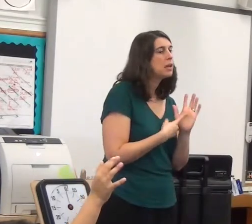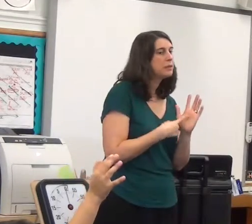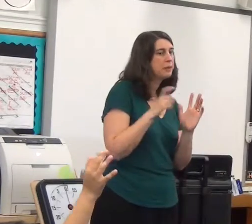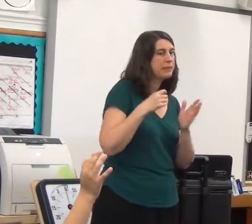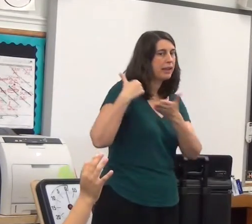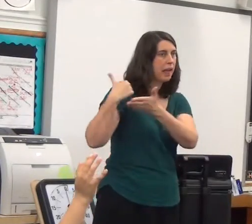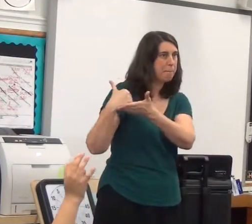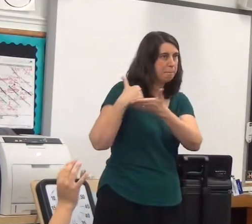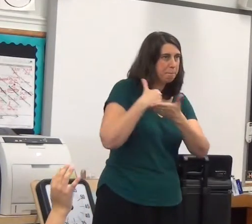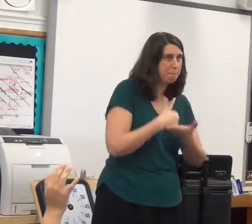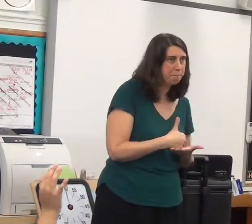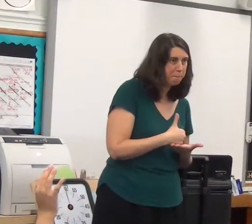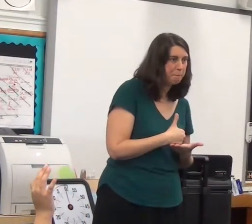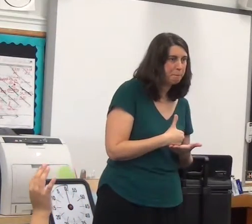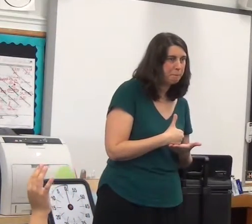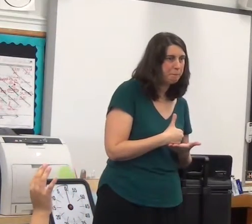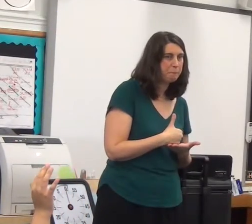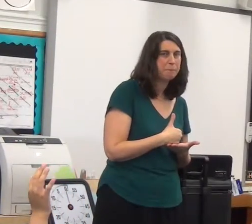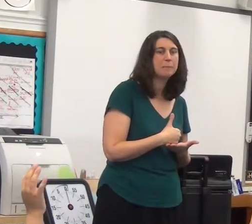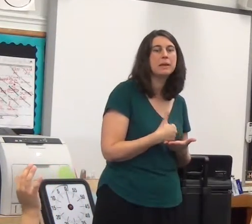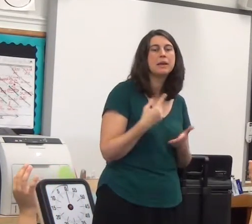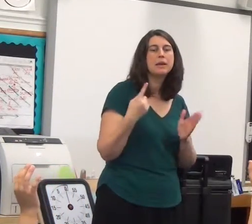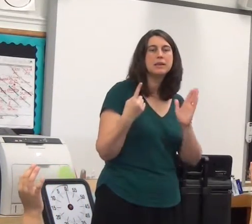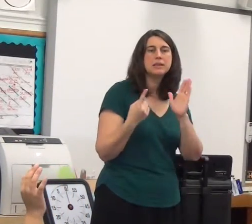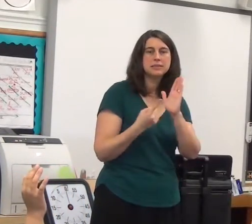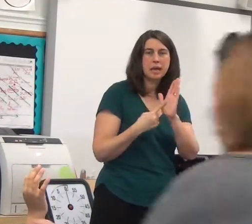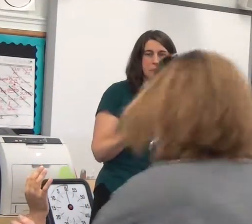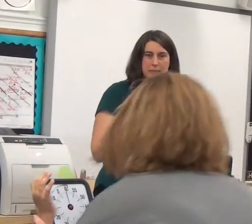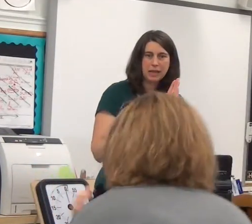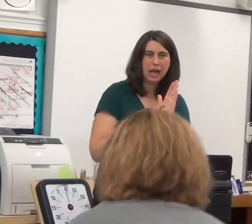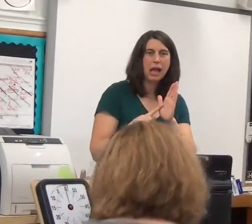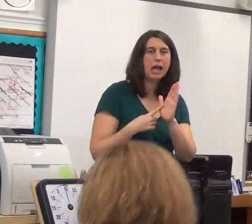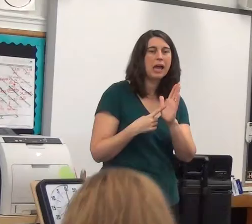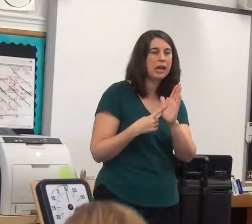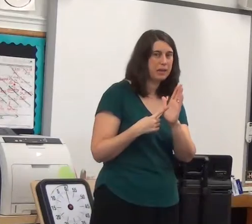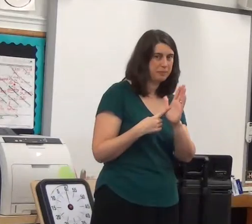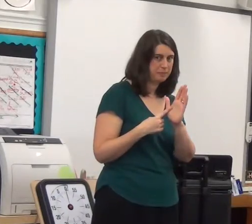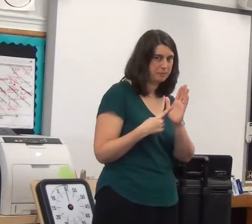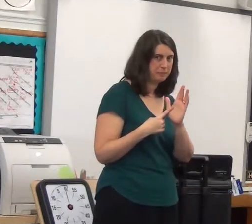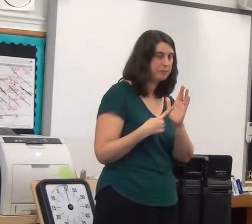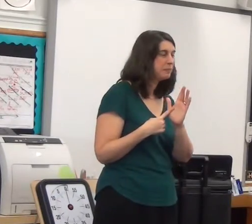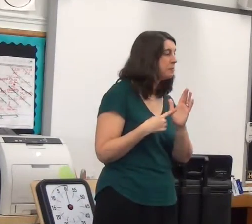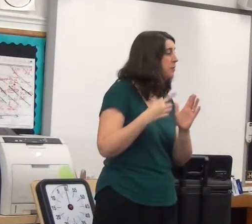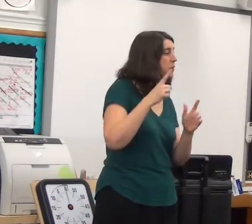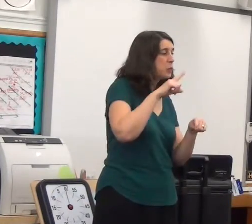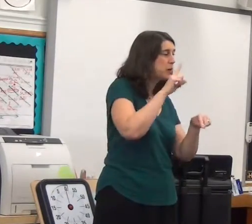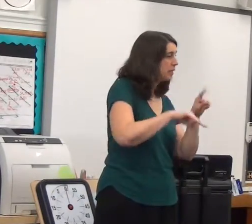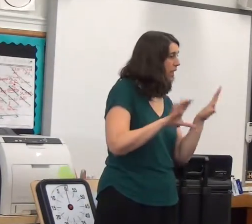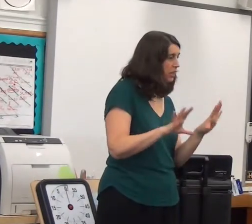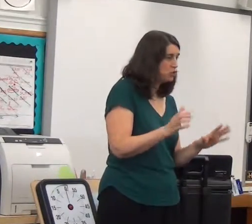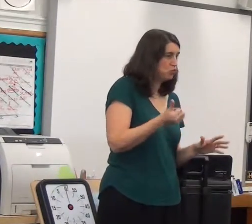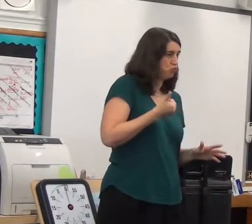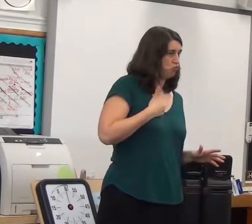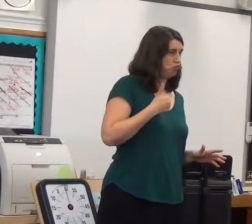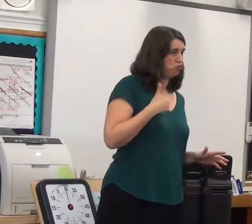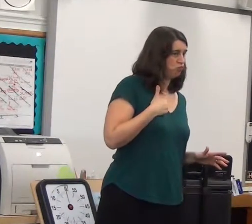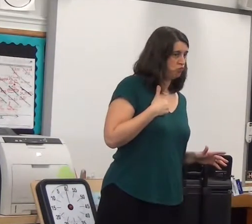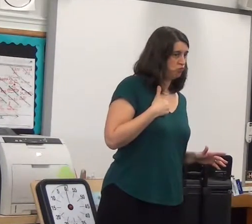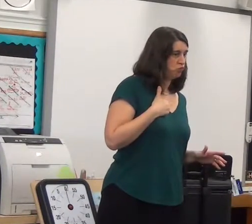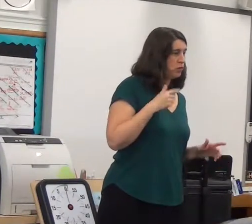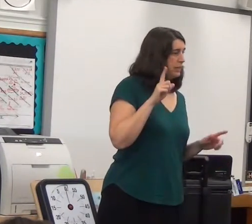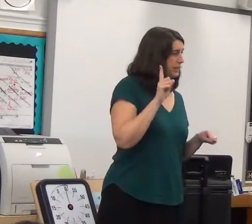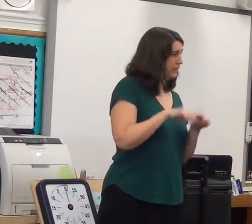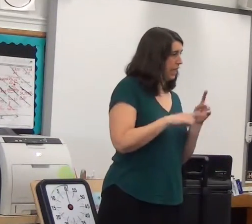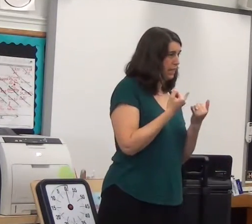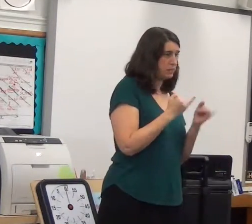help from our friends, right? Sometimes we're not going to be able to do everything ourselves. So a part